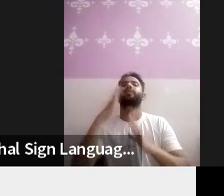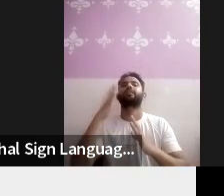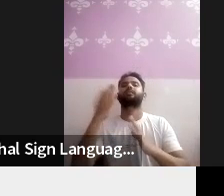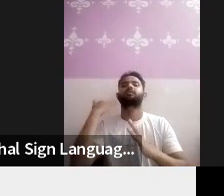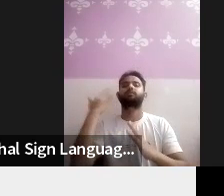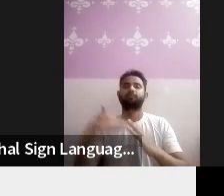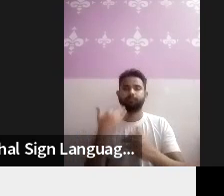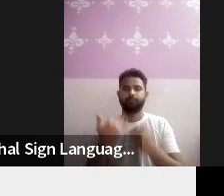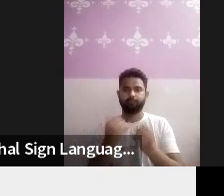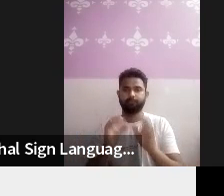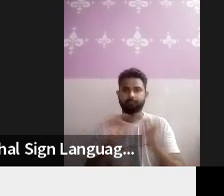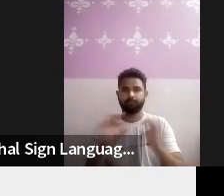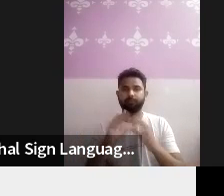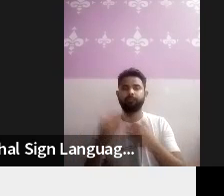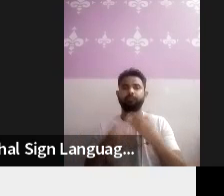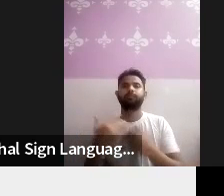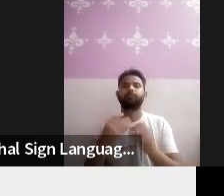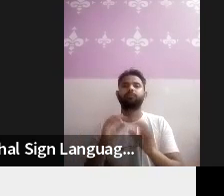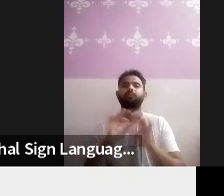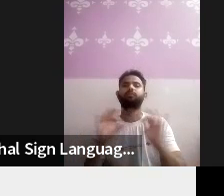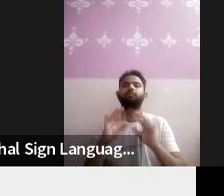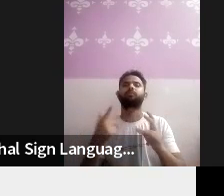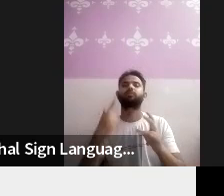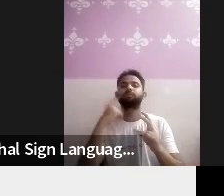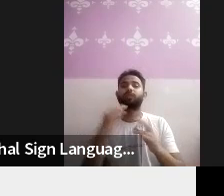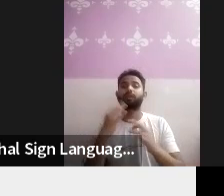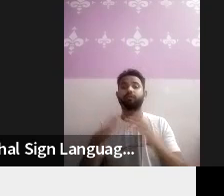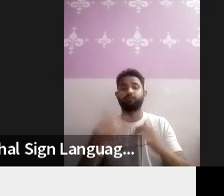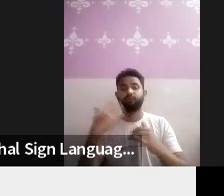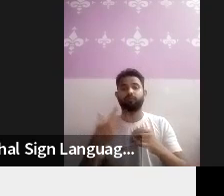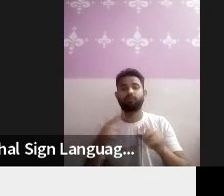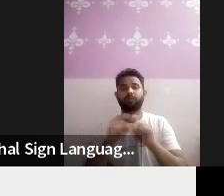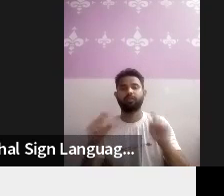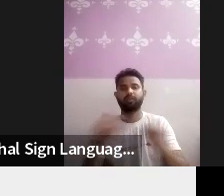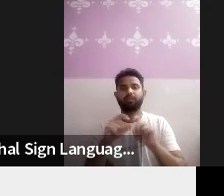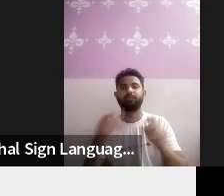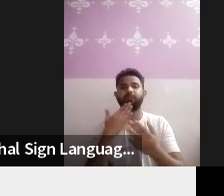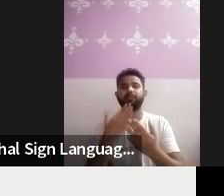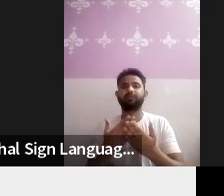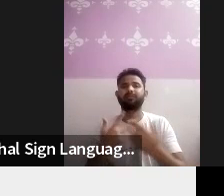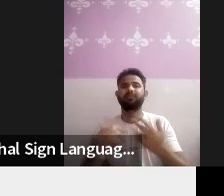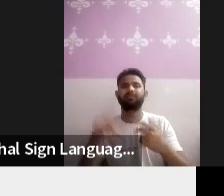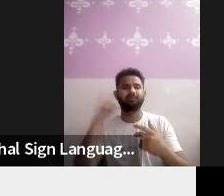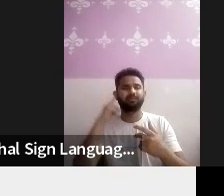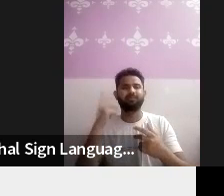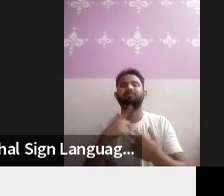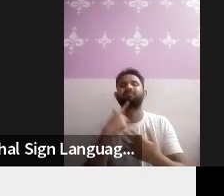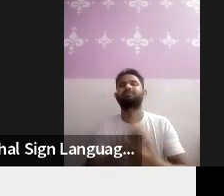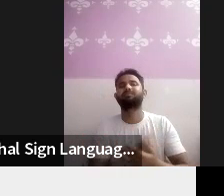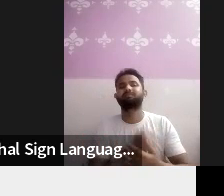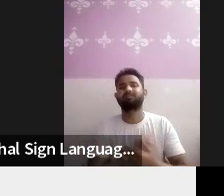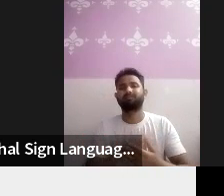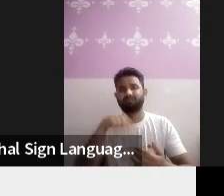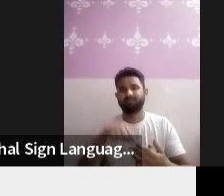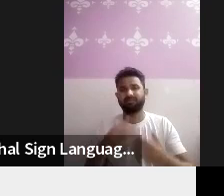with usability there. Then you will move on. Hey, Peter, sorry to interrupt. Can you